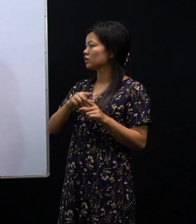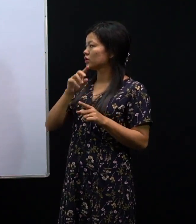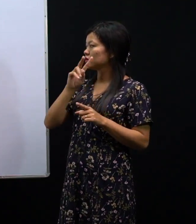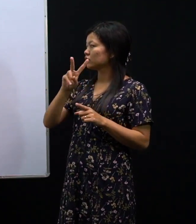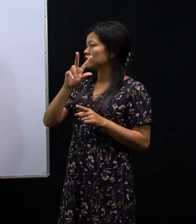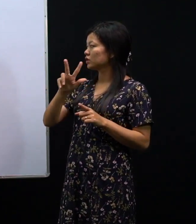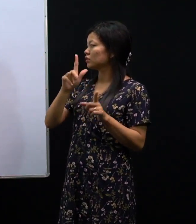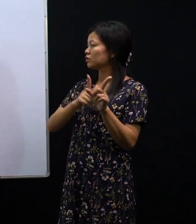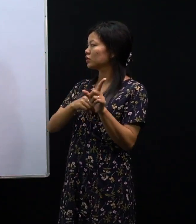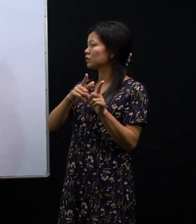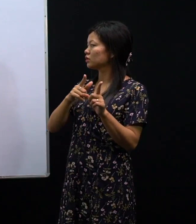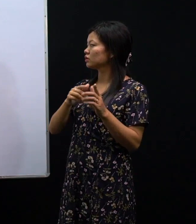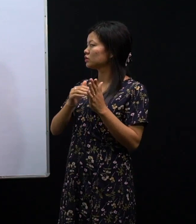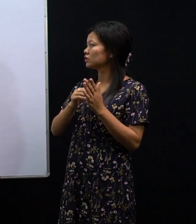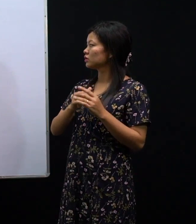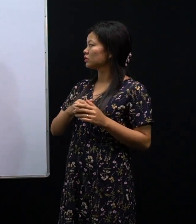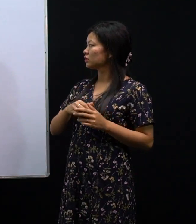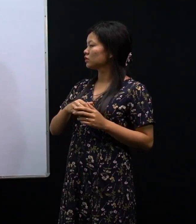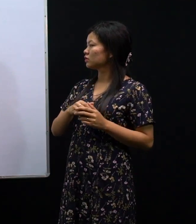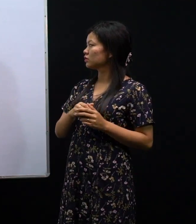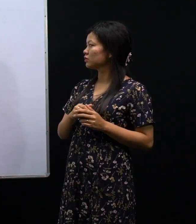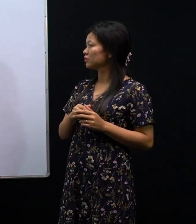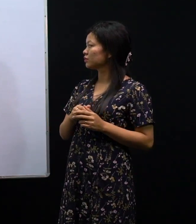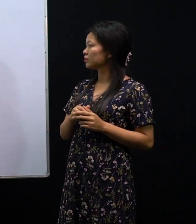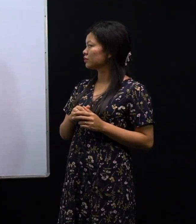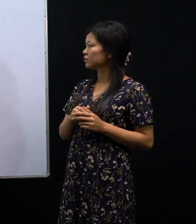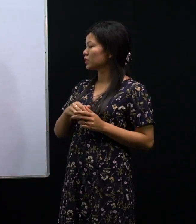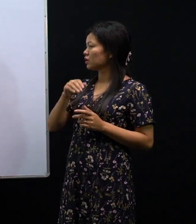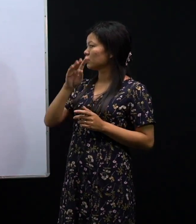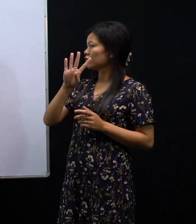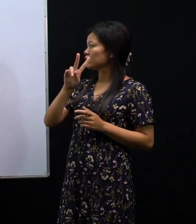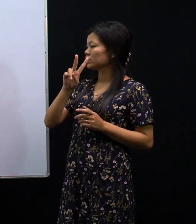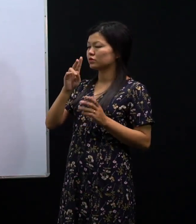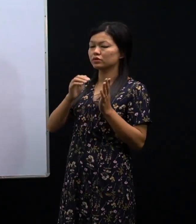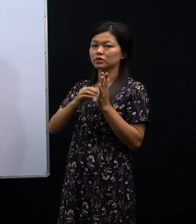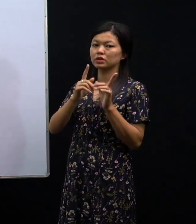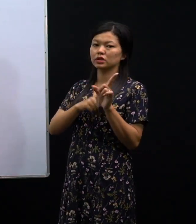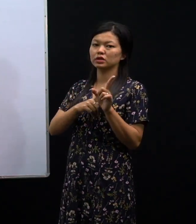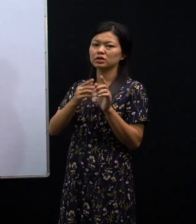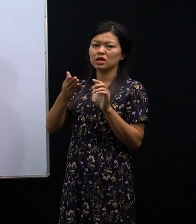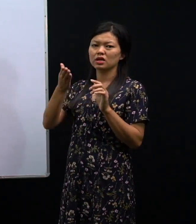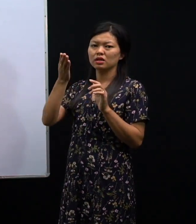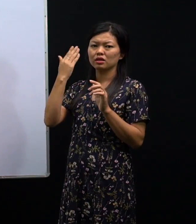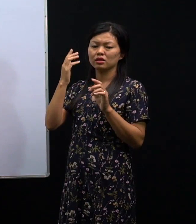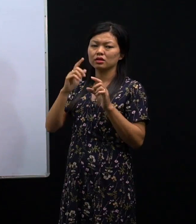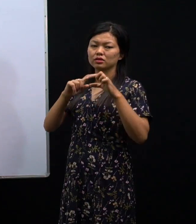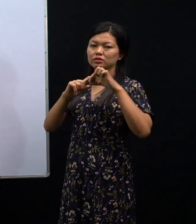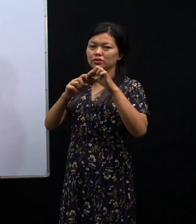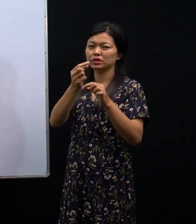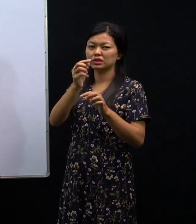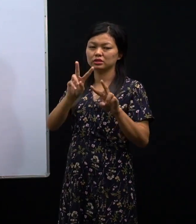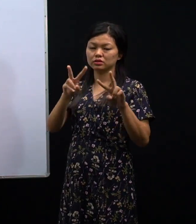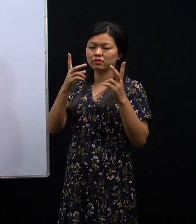are 28yz, and minus 2 3s are 6, 7s are 42zx. Little different from the last question, but almost